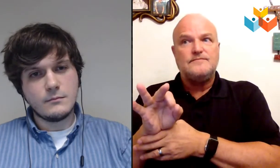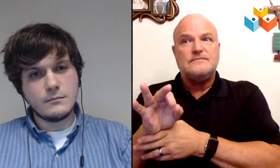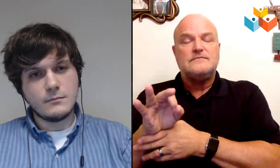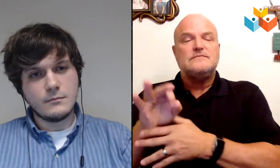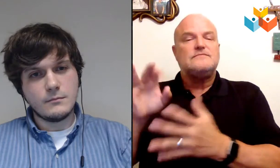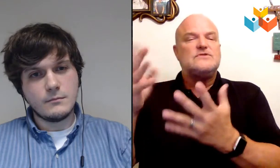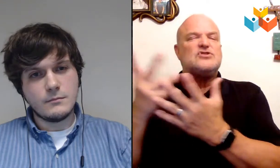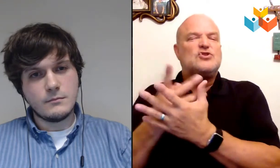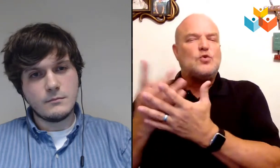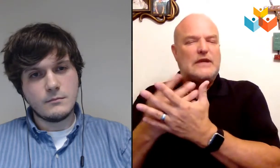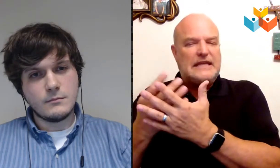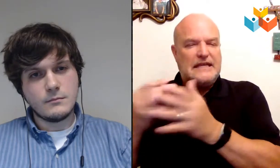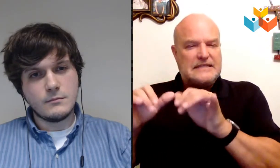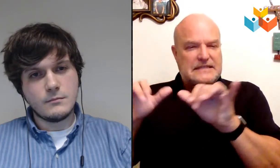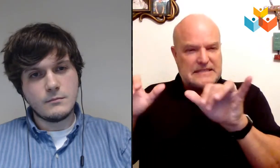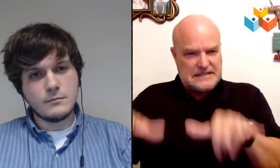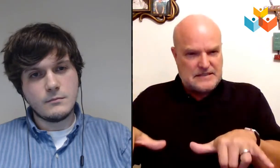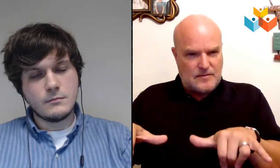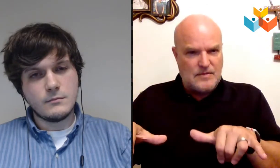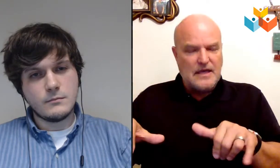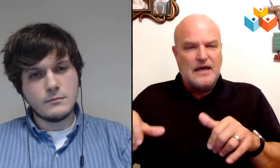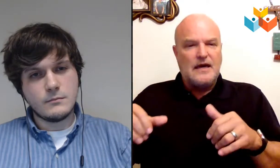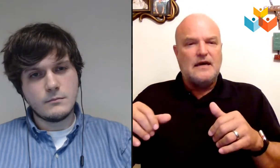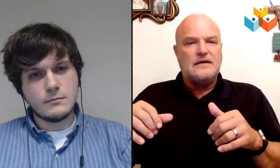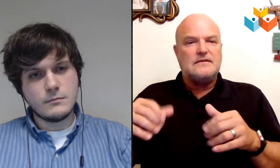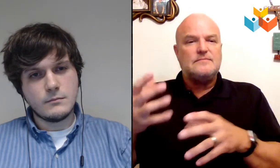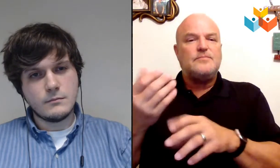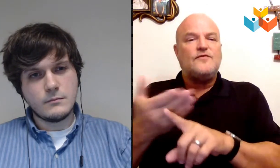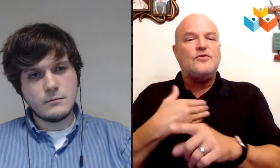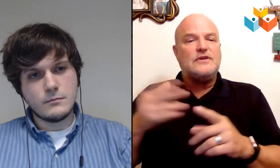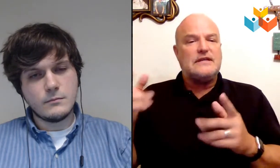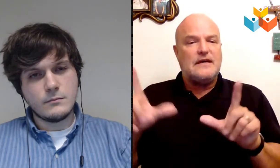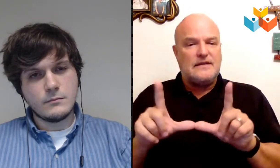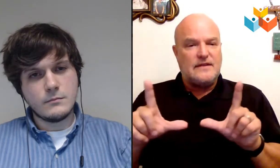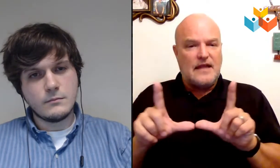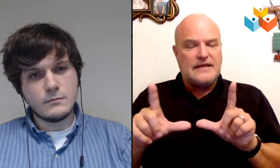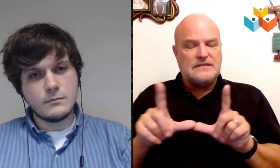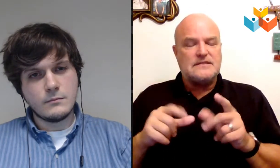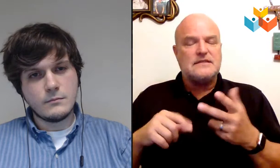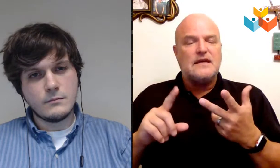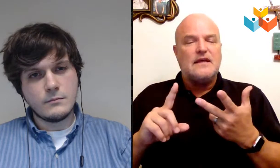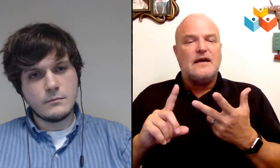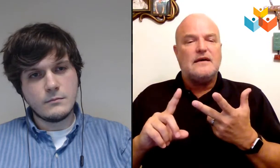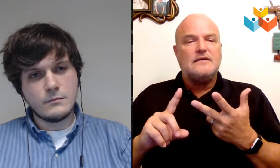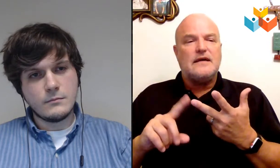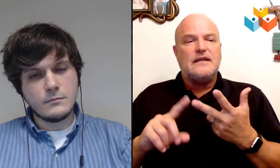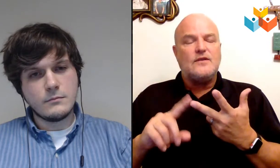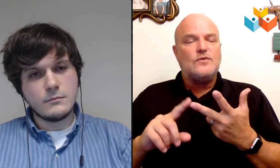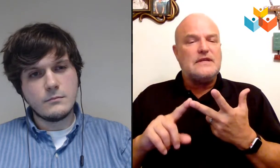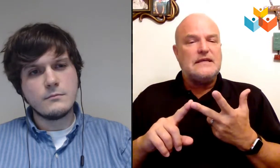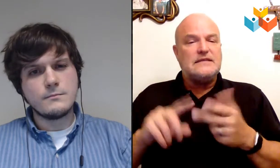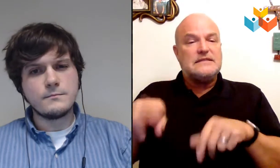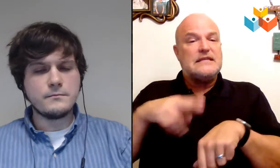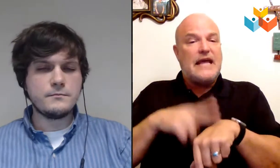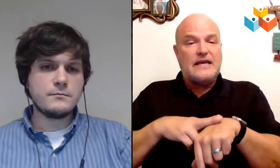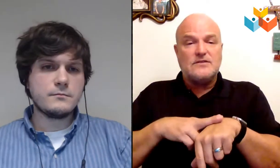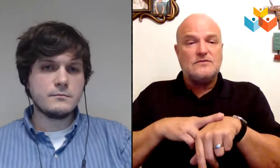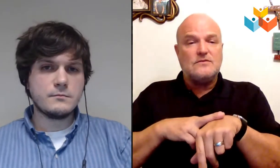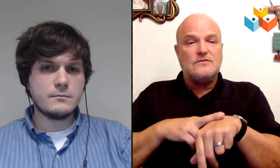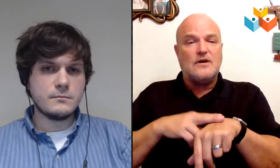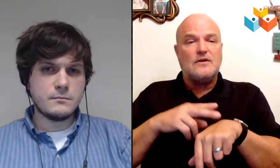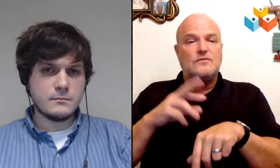of screening system before you can get the license. Another one is